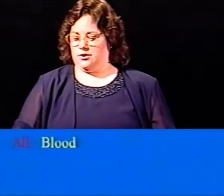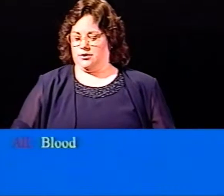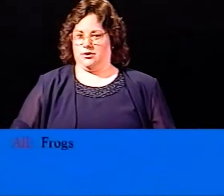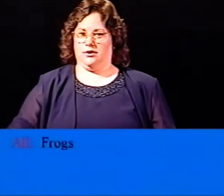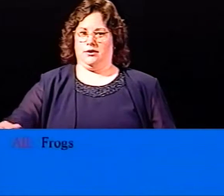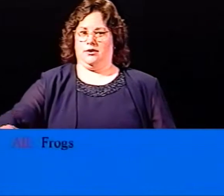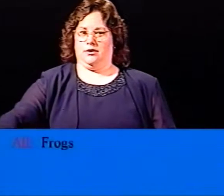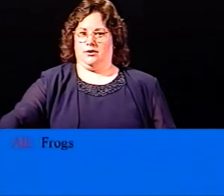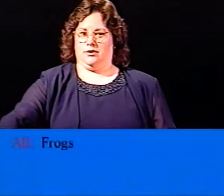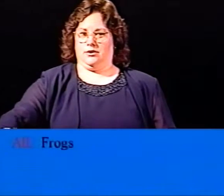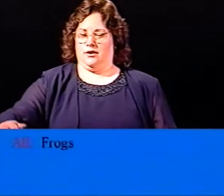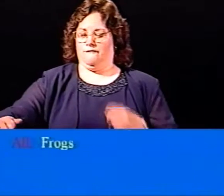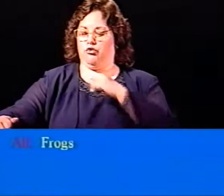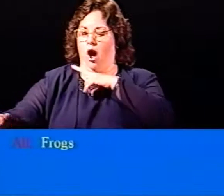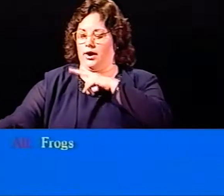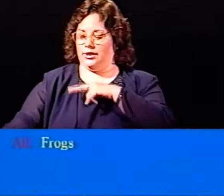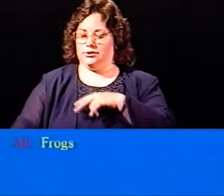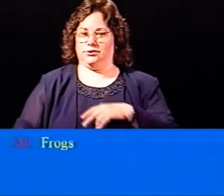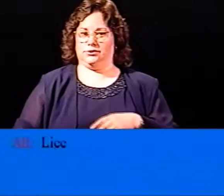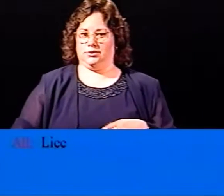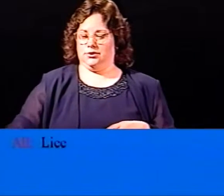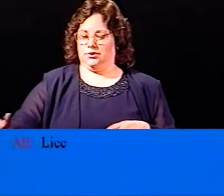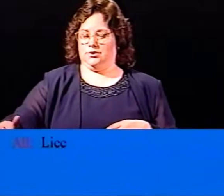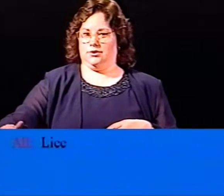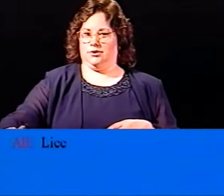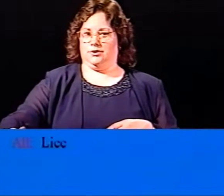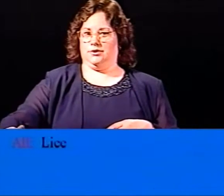Blood, frogs, lice,